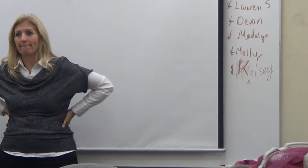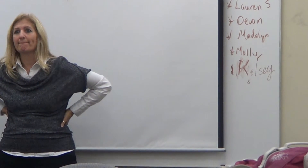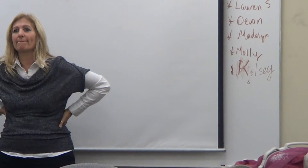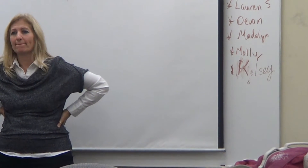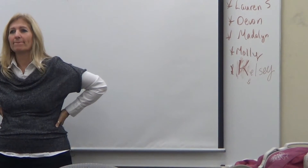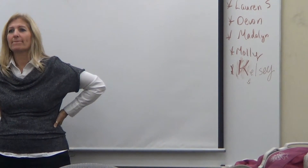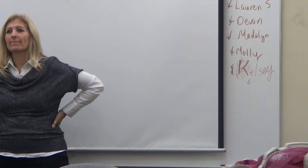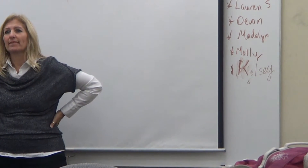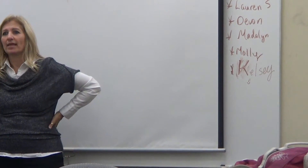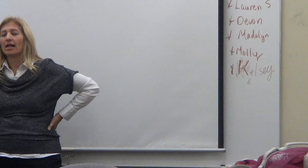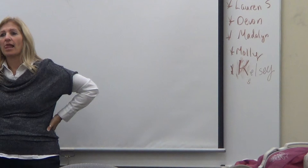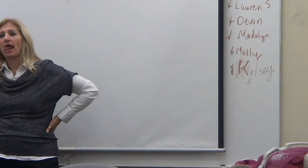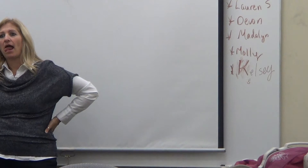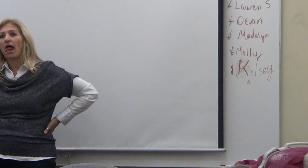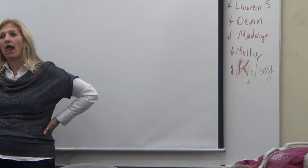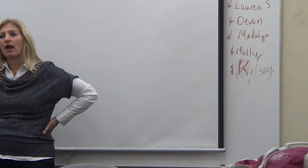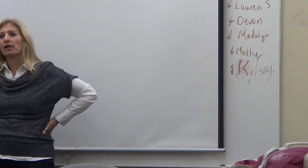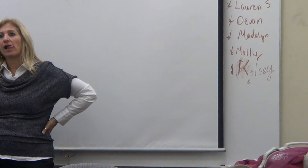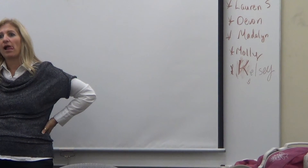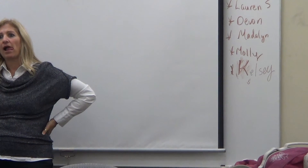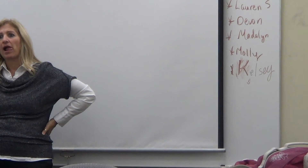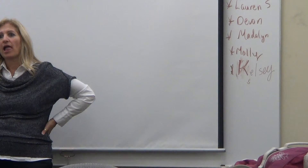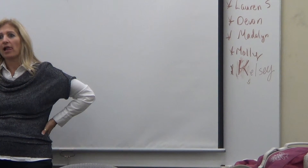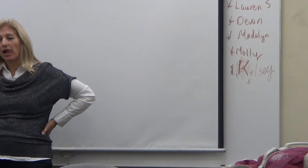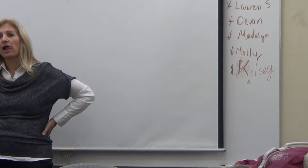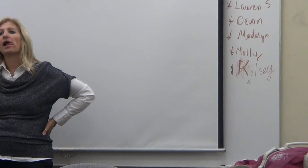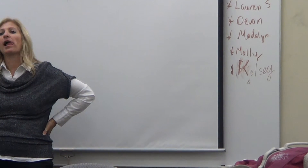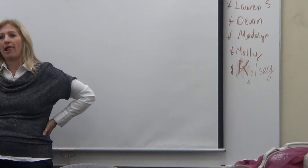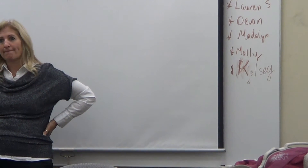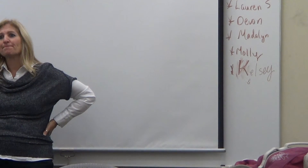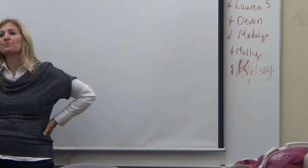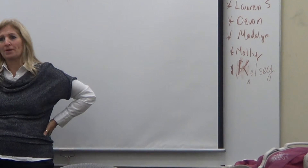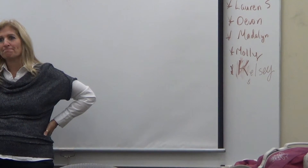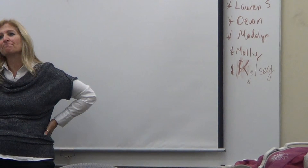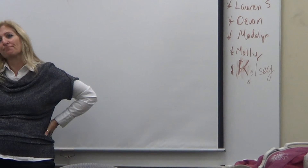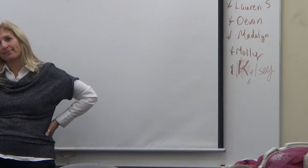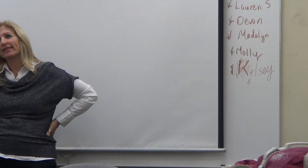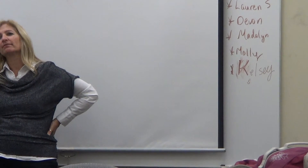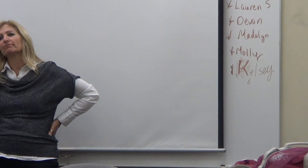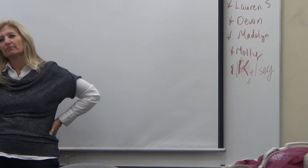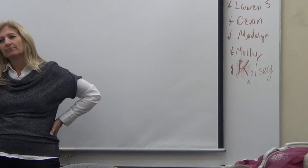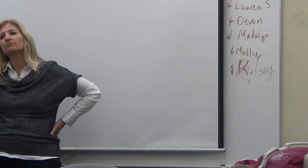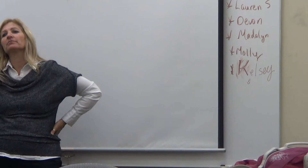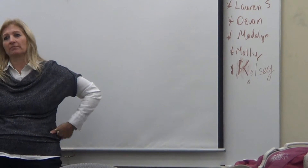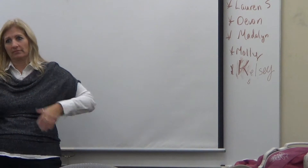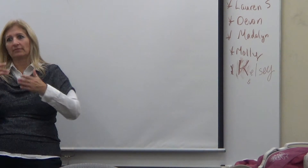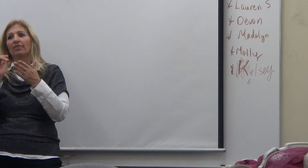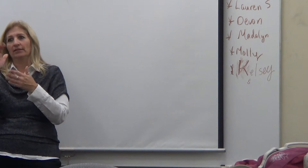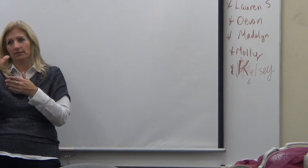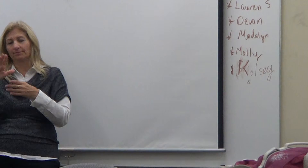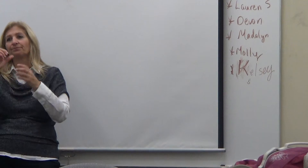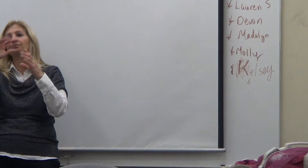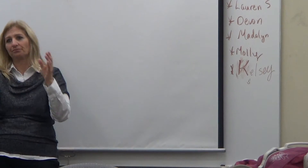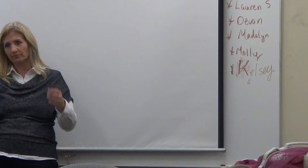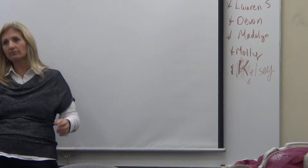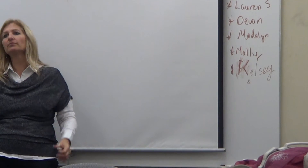HUD interpreted it, I think, as you were not allowing hearing and deaf people to live together. You were requiring them to live separate, which is